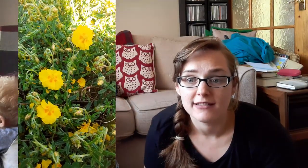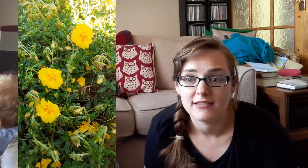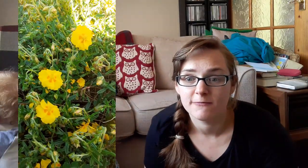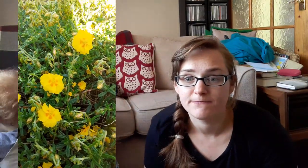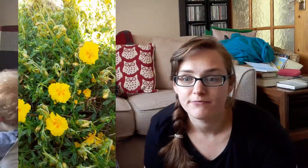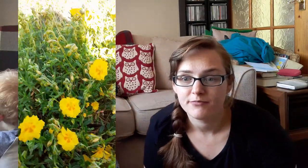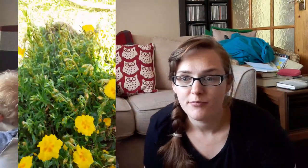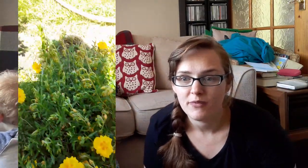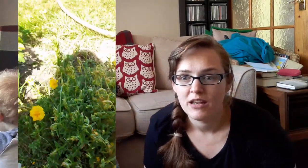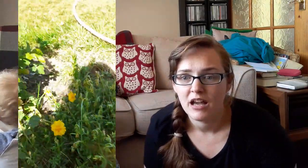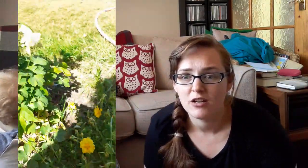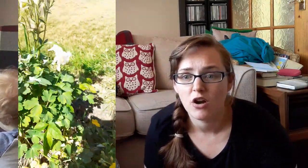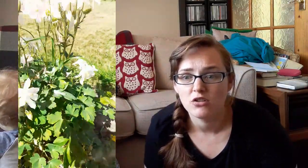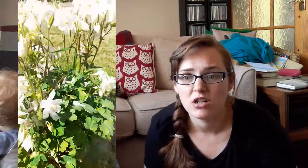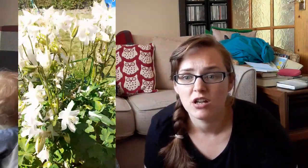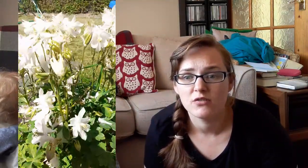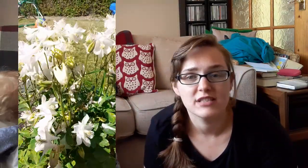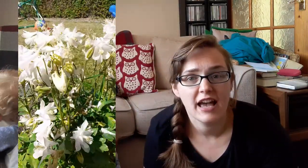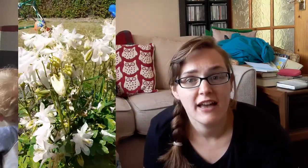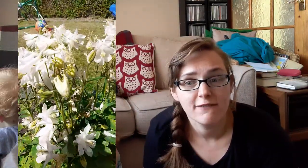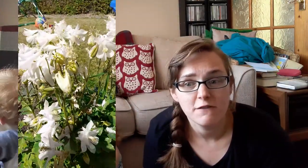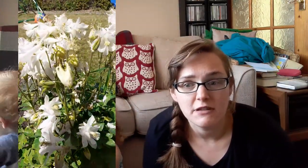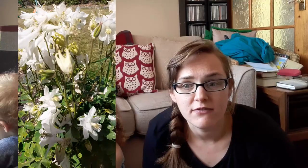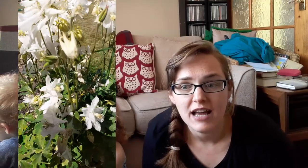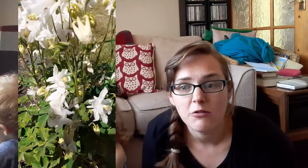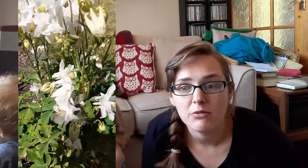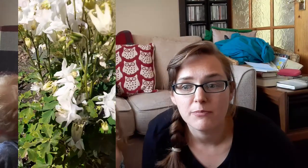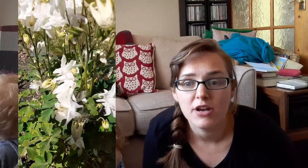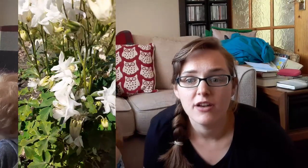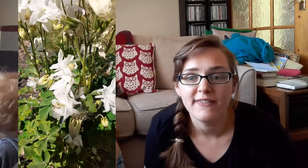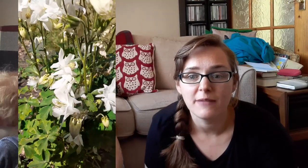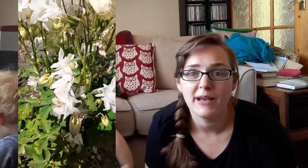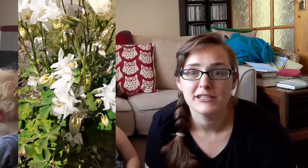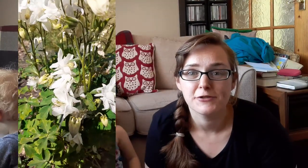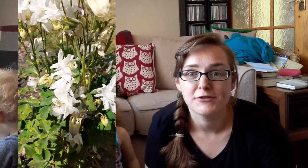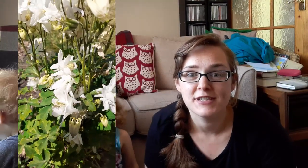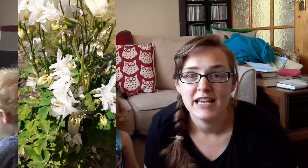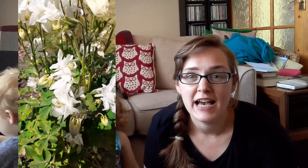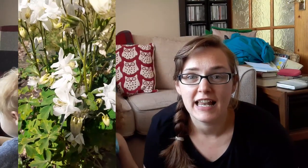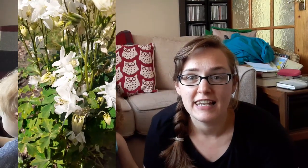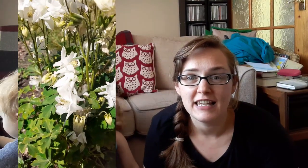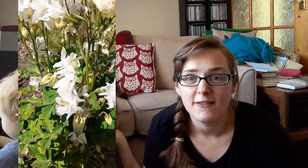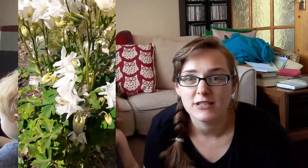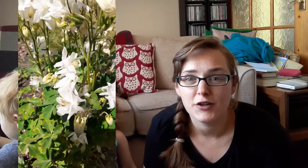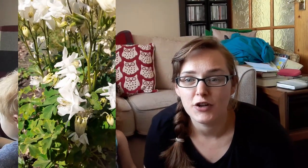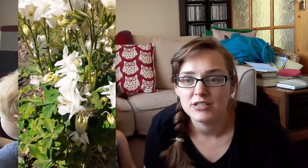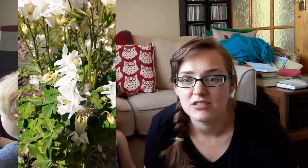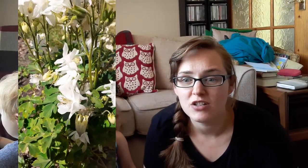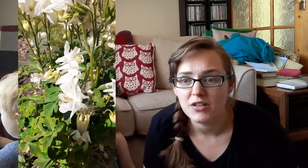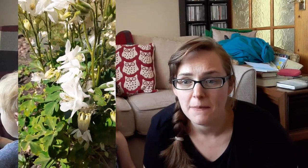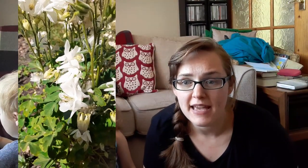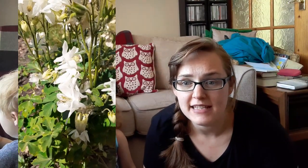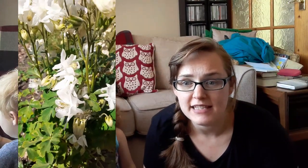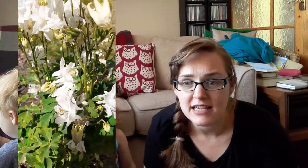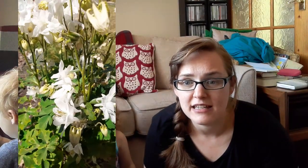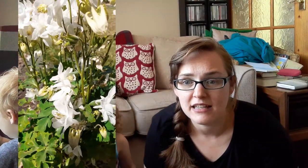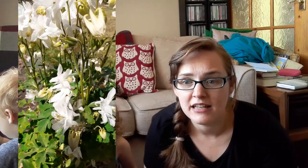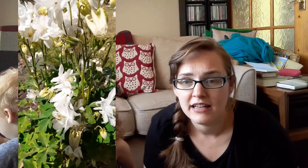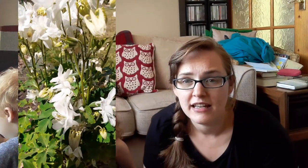has. And God clothes every flower with perfect petals and leaves and colours to look amazing.